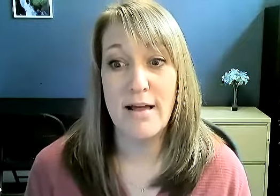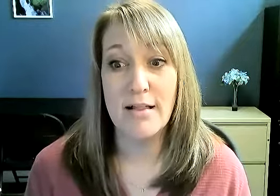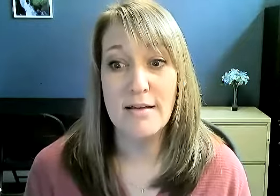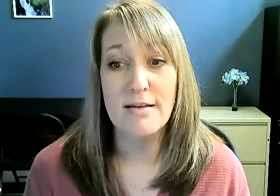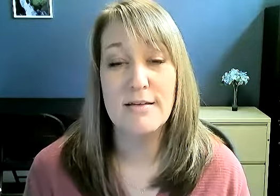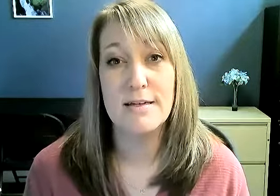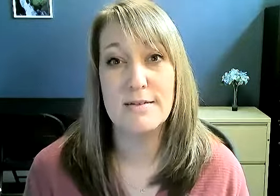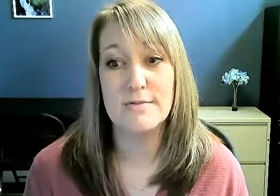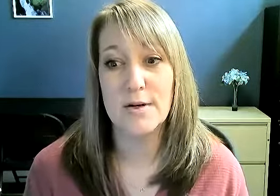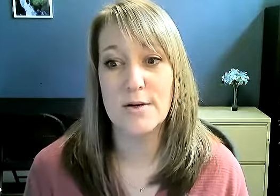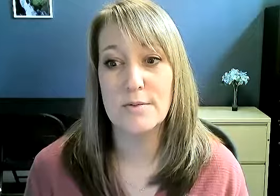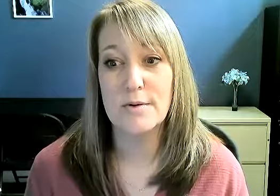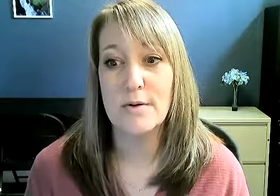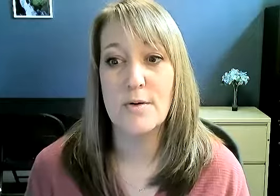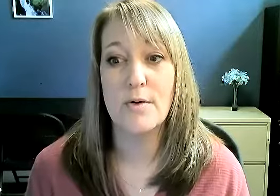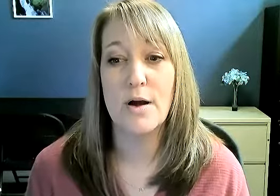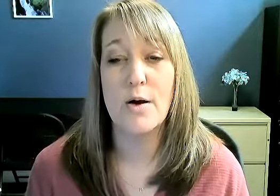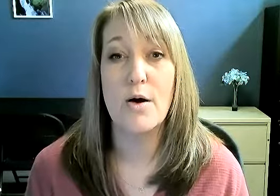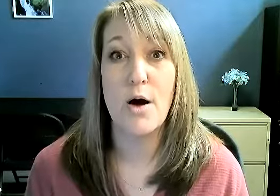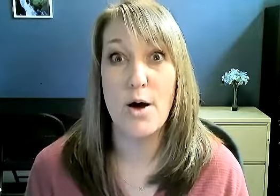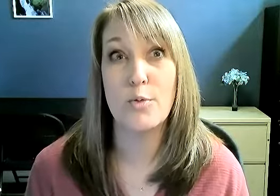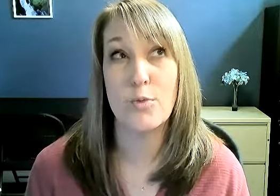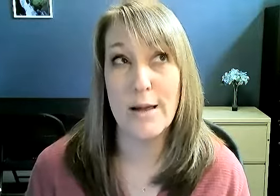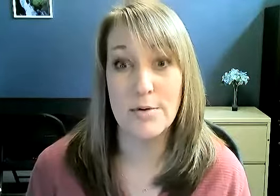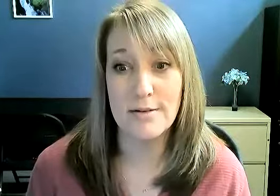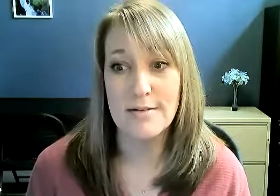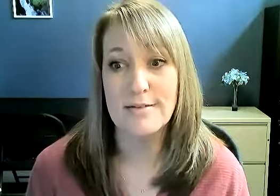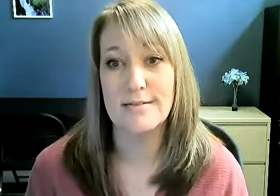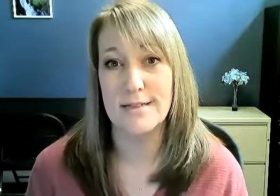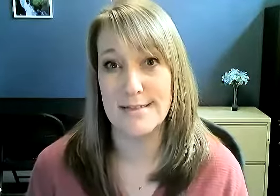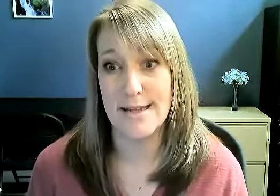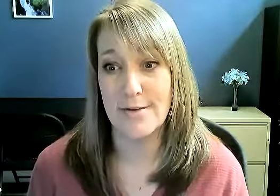Rebel is a verb, or a rebel is a noun.